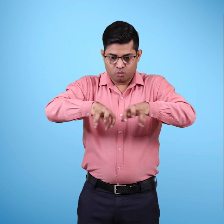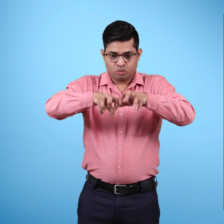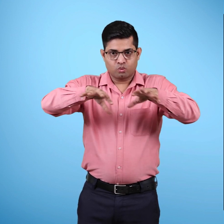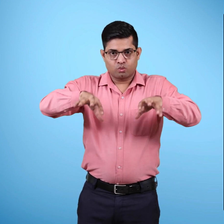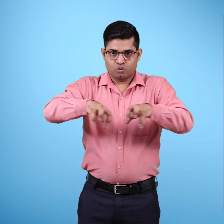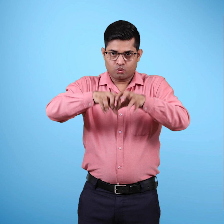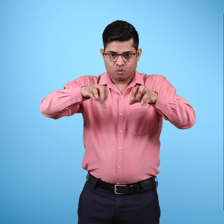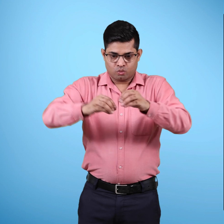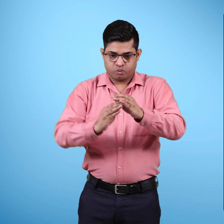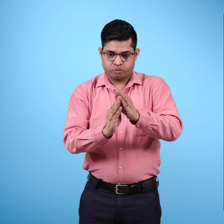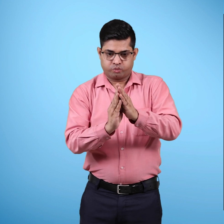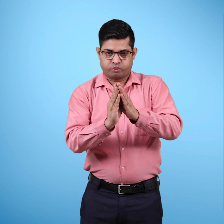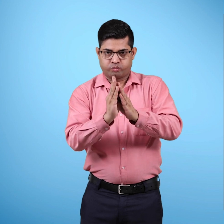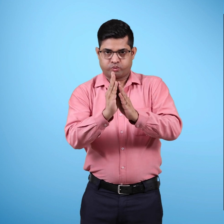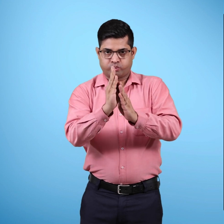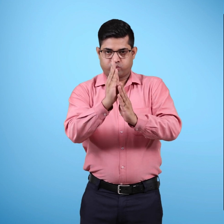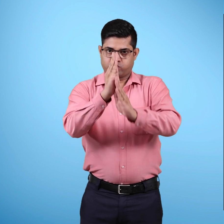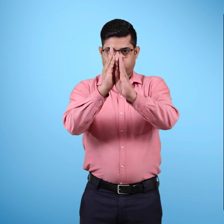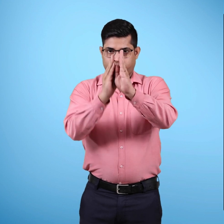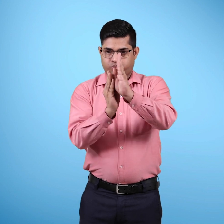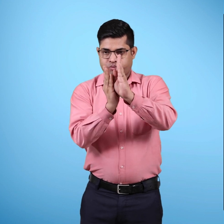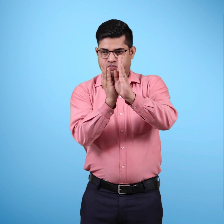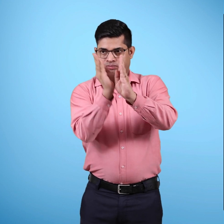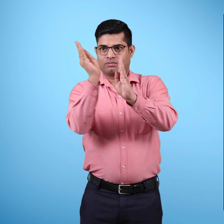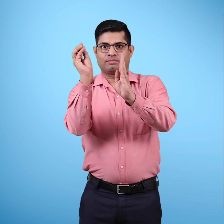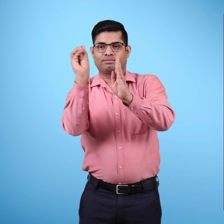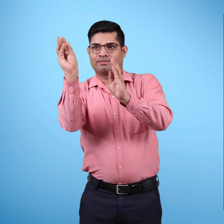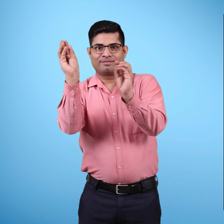and the stem conducts these to leaves and other parts of the plant.